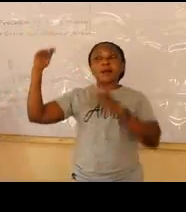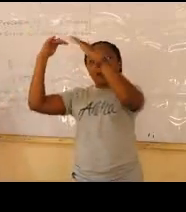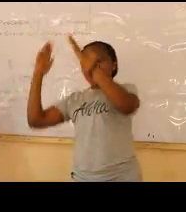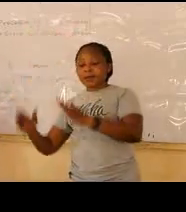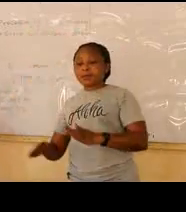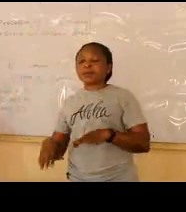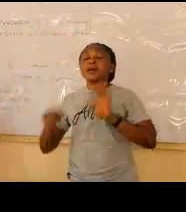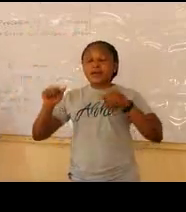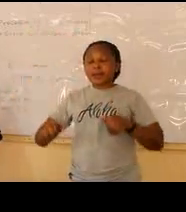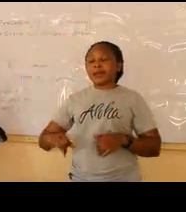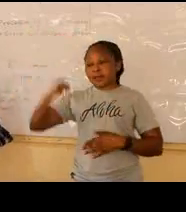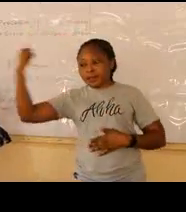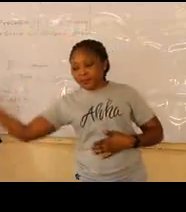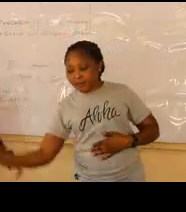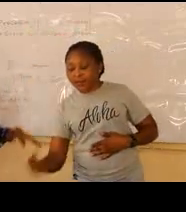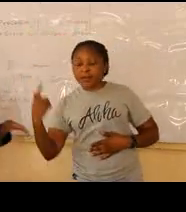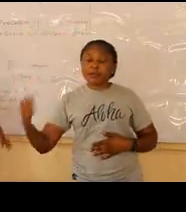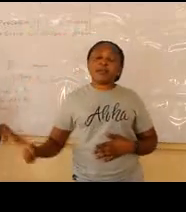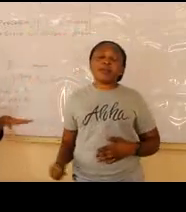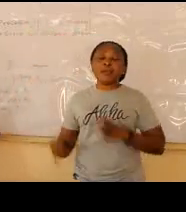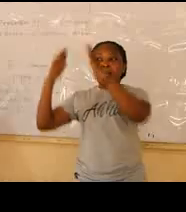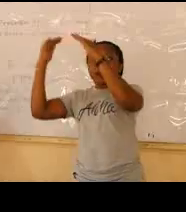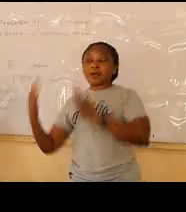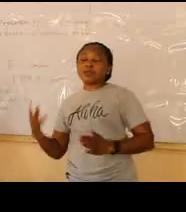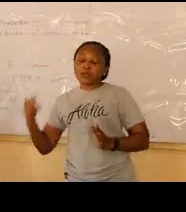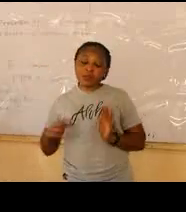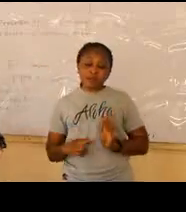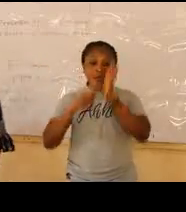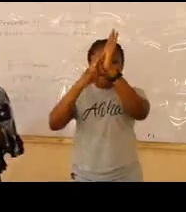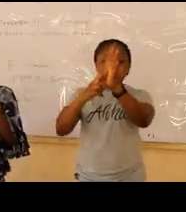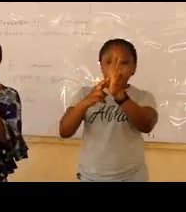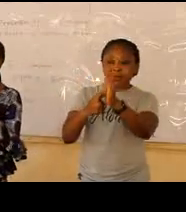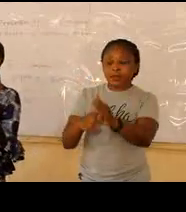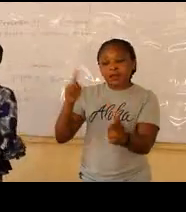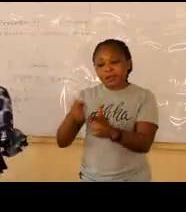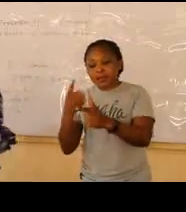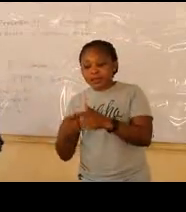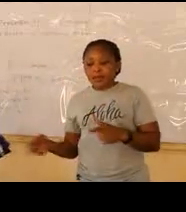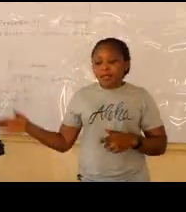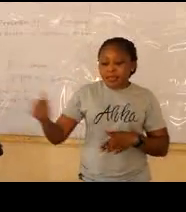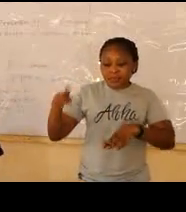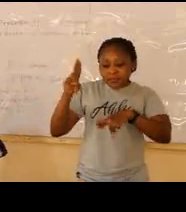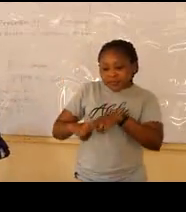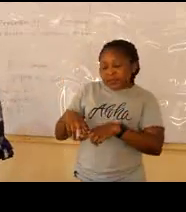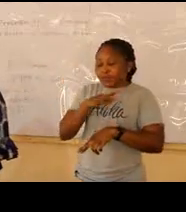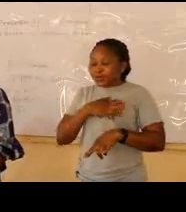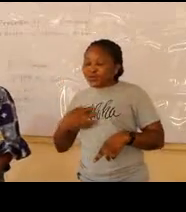invite the House of Reps, and then the two of them will sit together to iron things